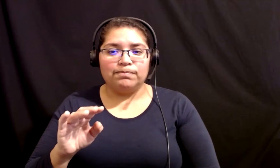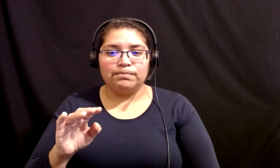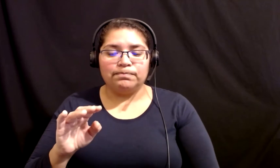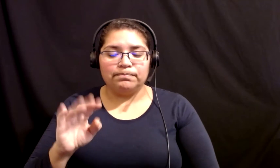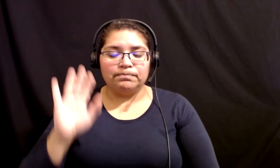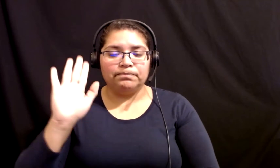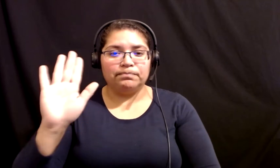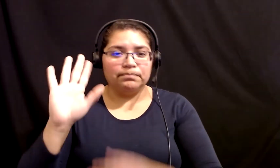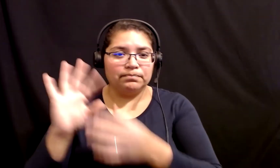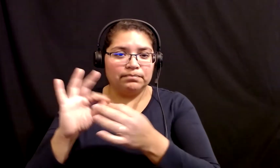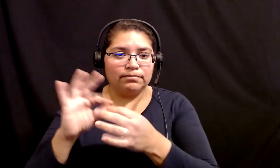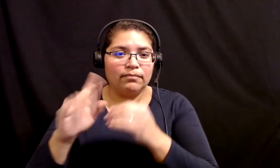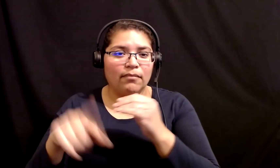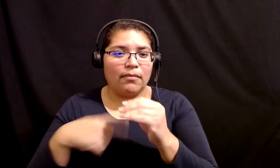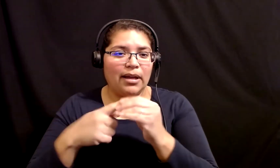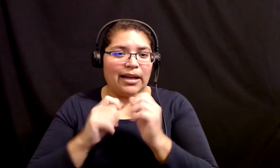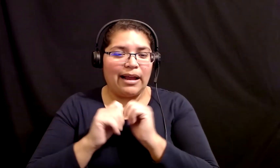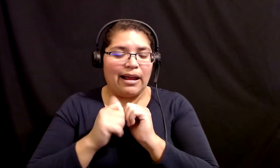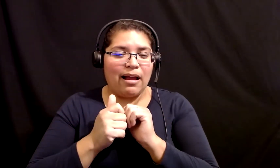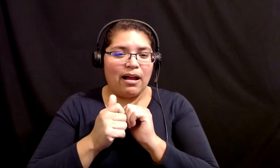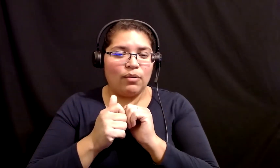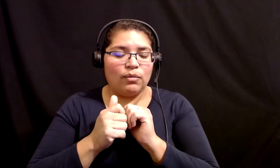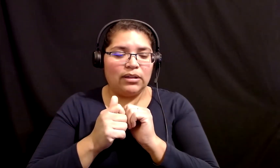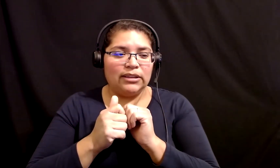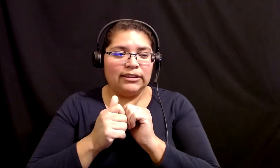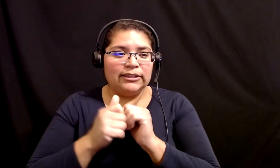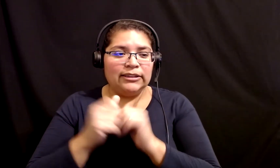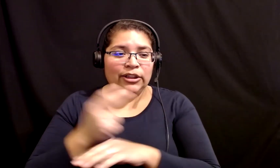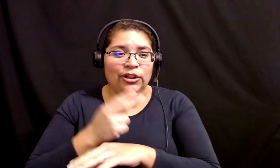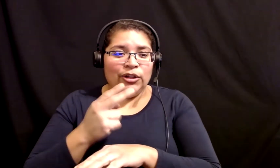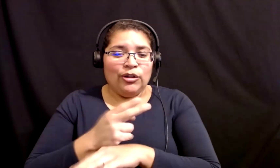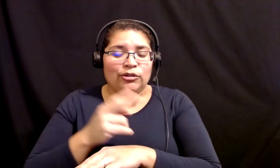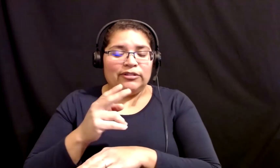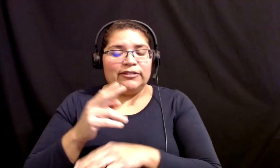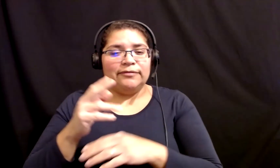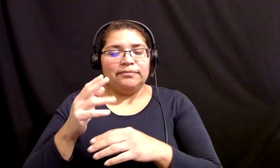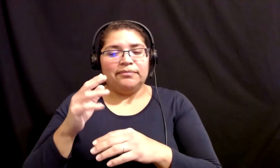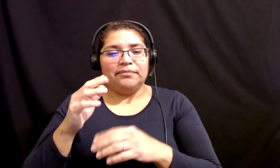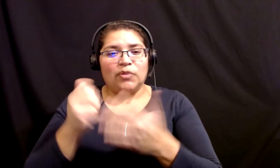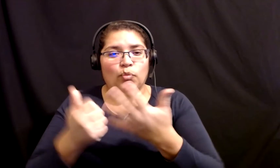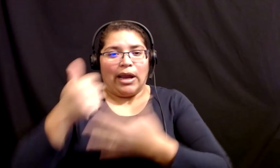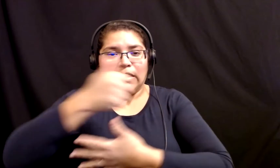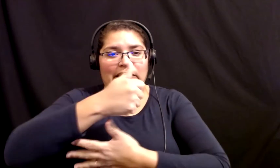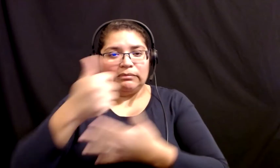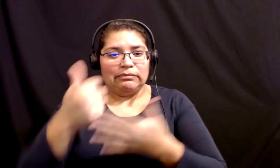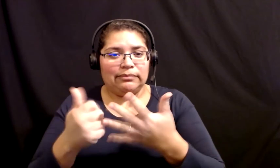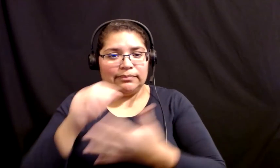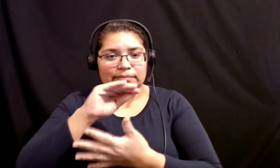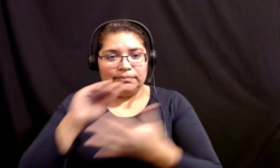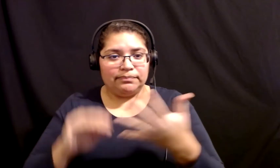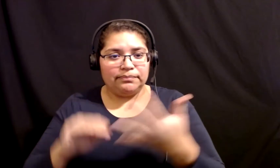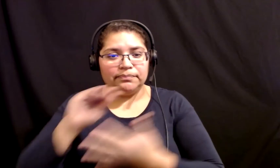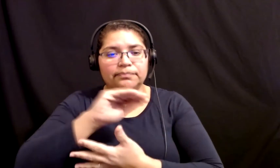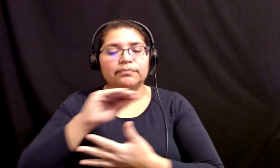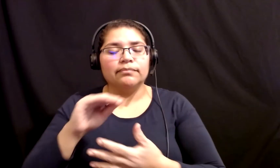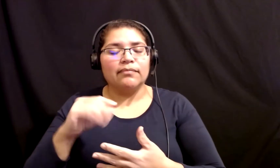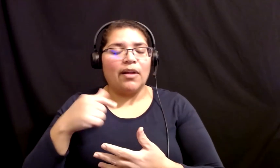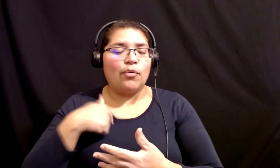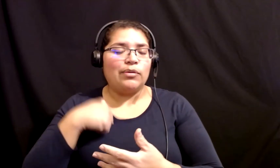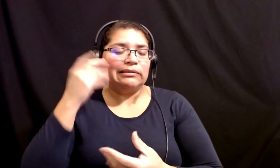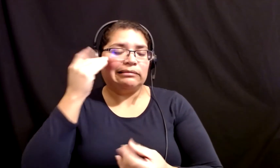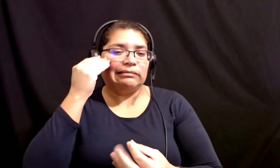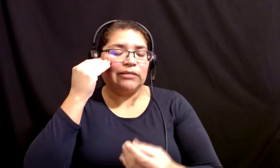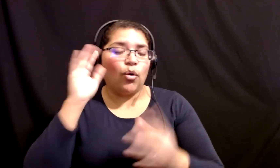point about how to use the methodology of ranking things. And I was just hoping to